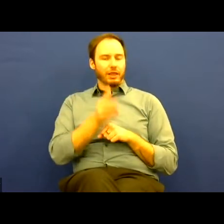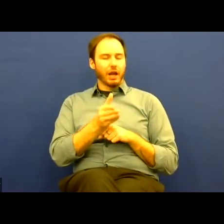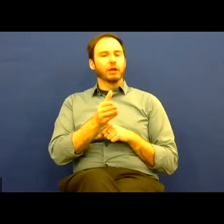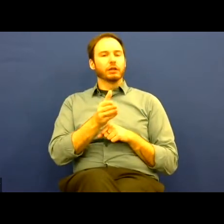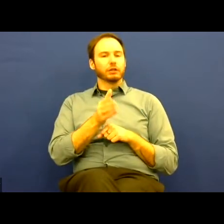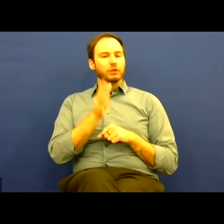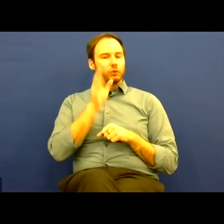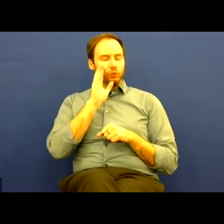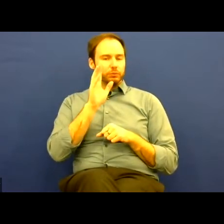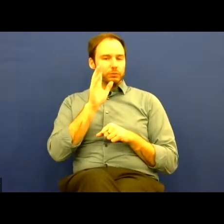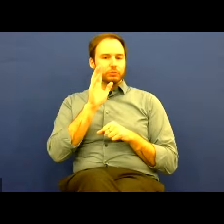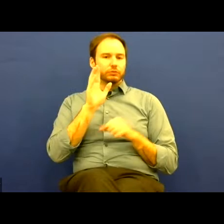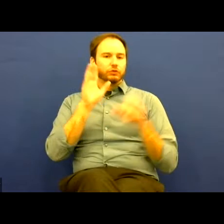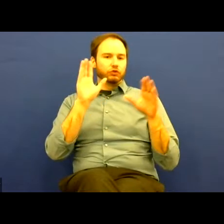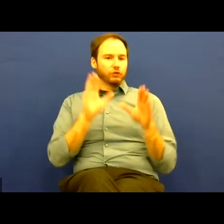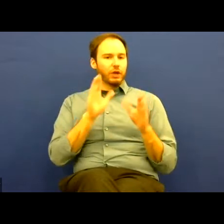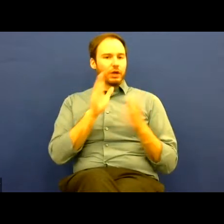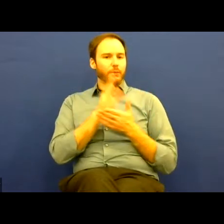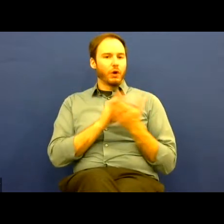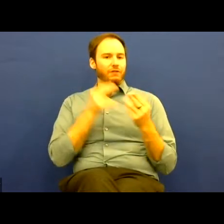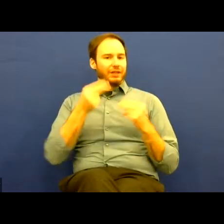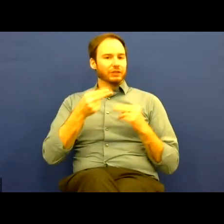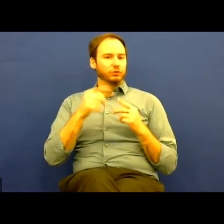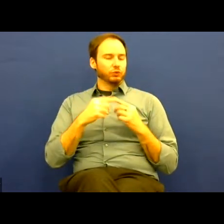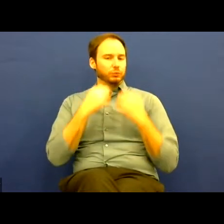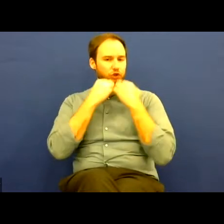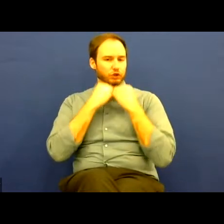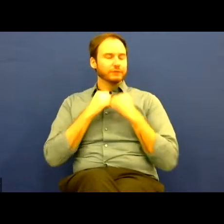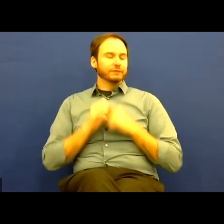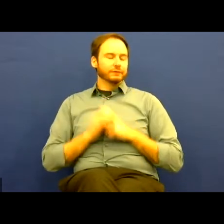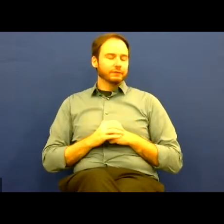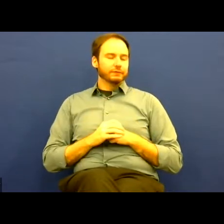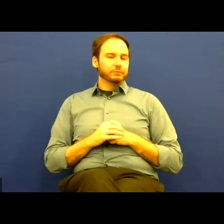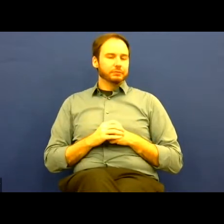it'll be an incredible piece of history for Henrietta.